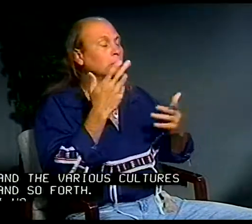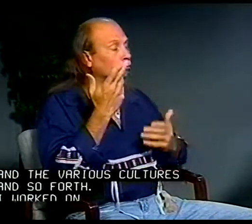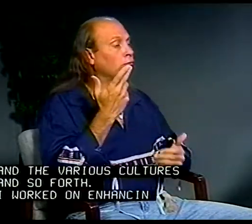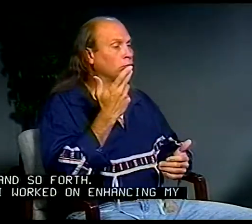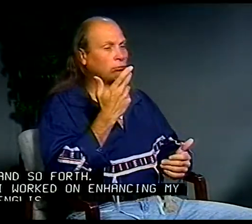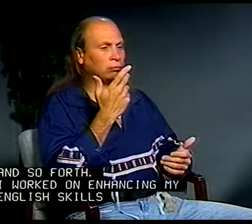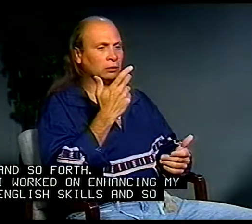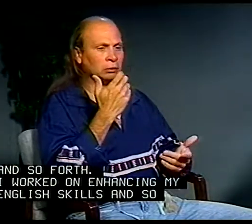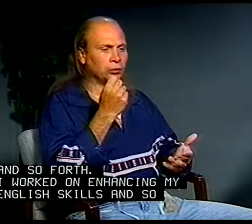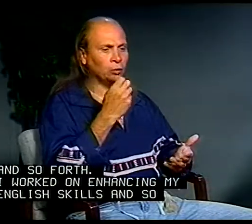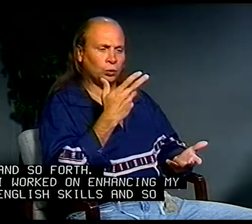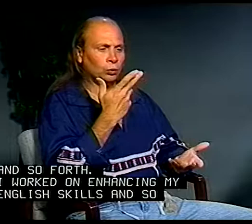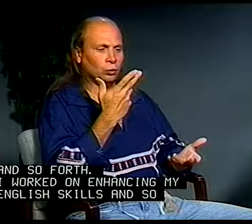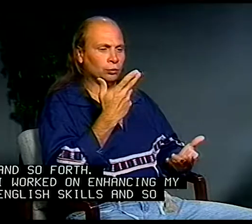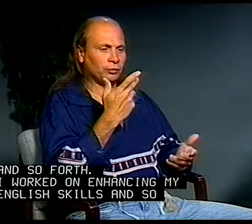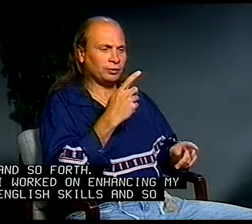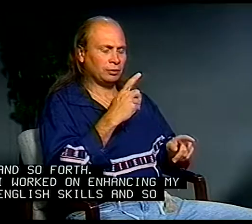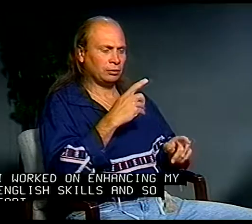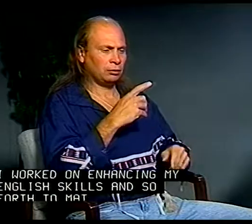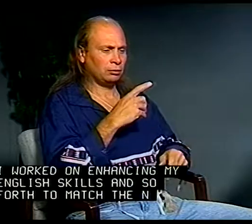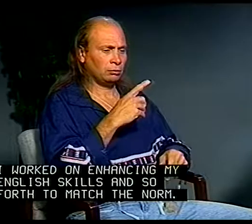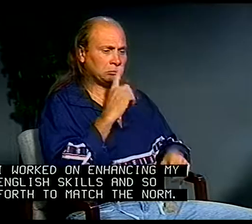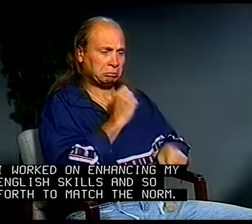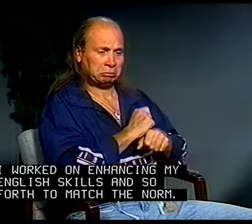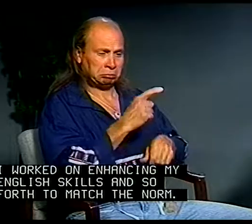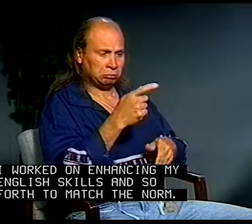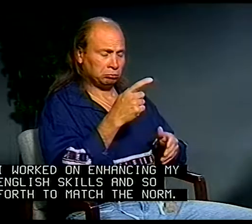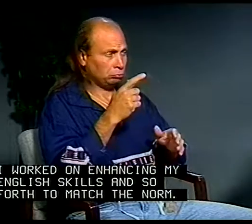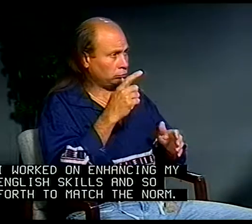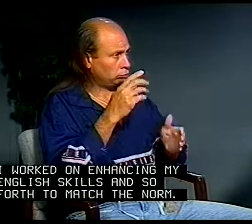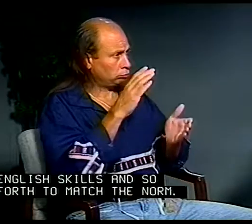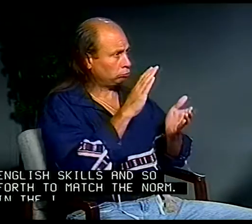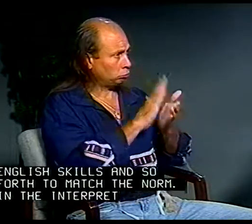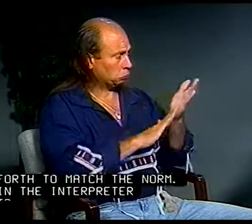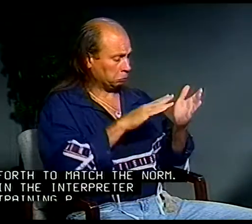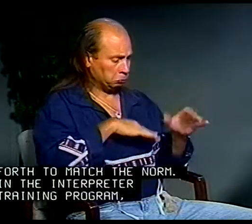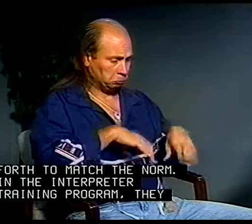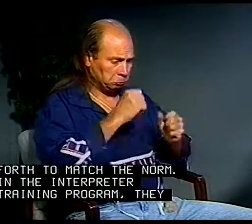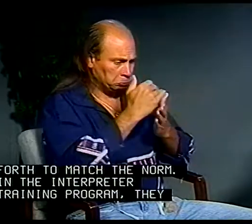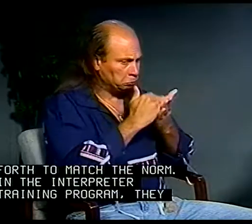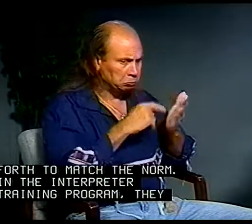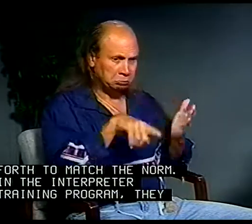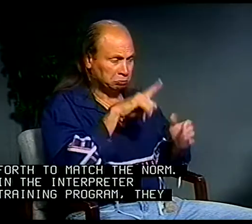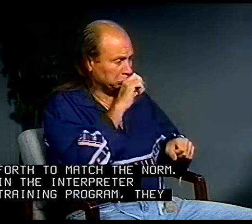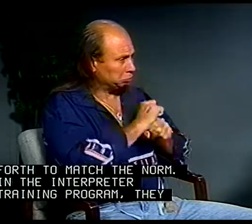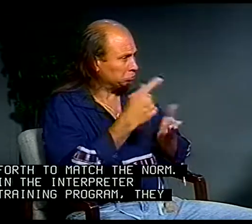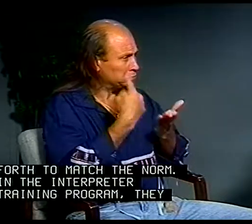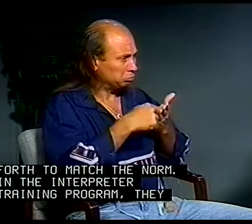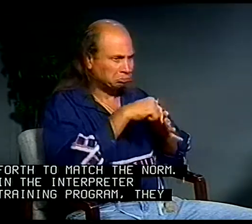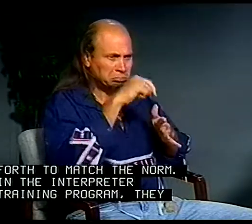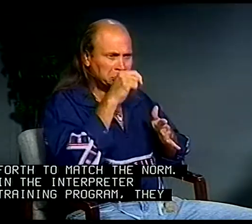and so forth. I worked on enhancing my English skills and so forth to match the norm.